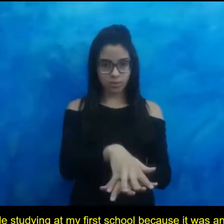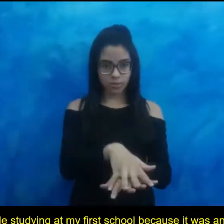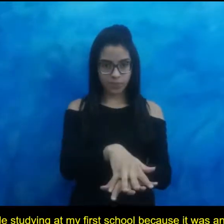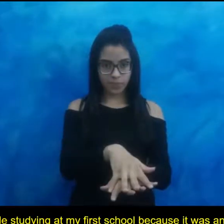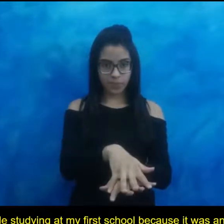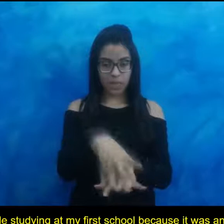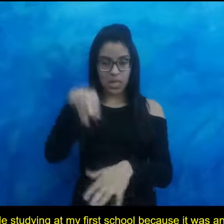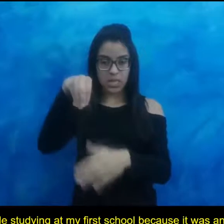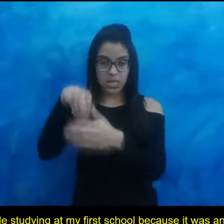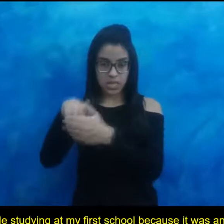in Portuguese.